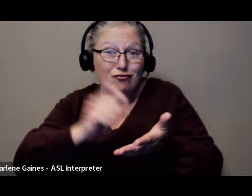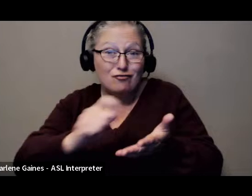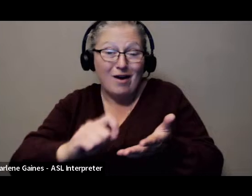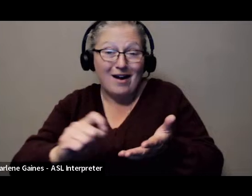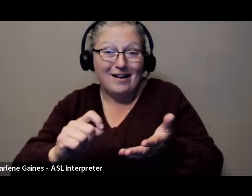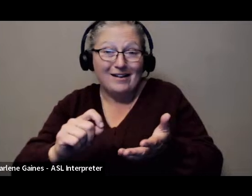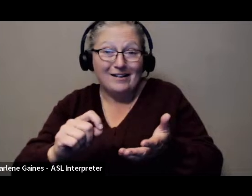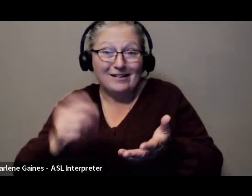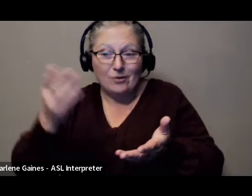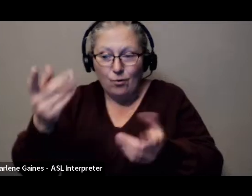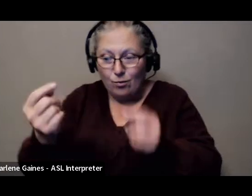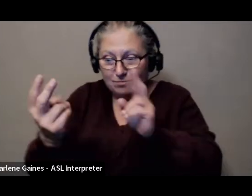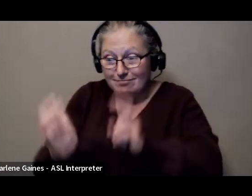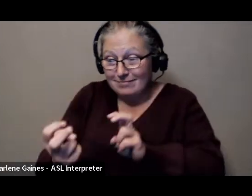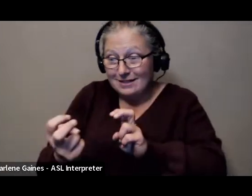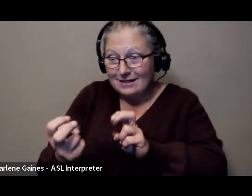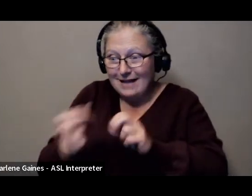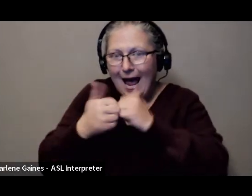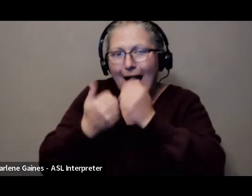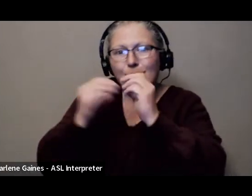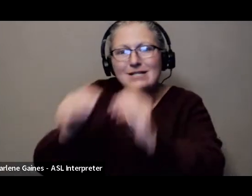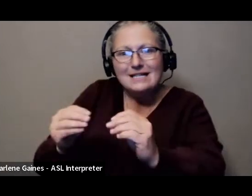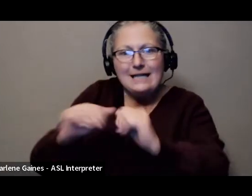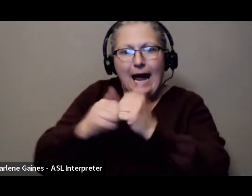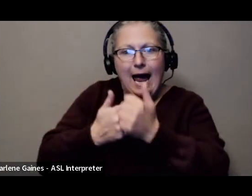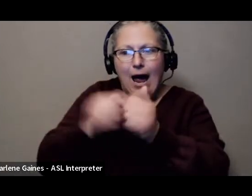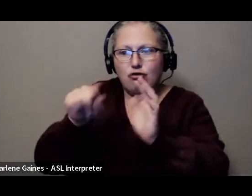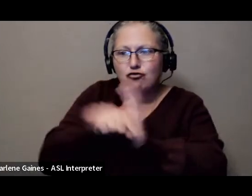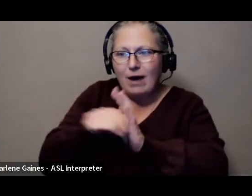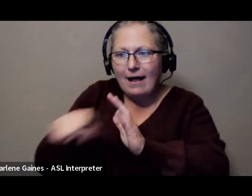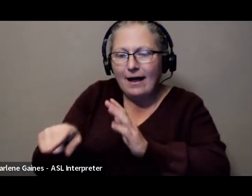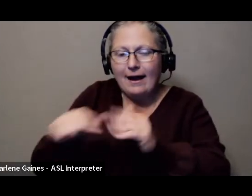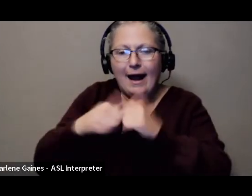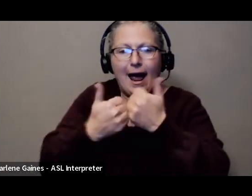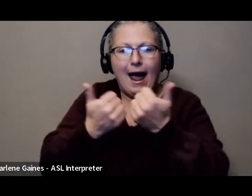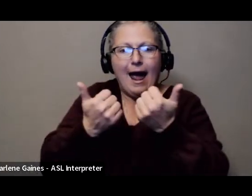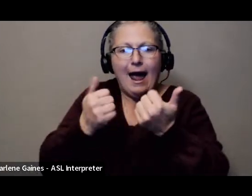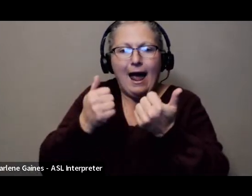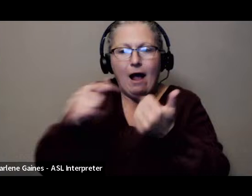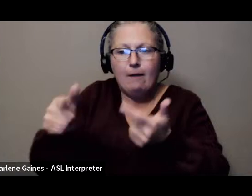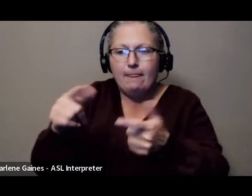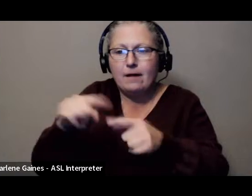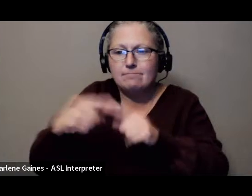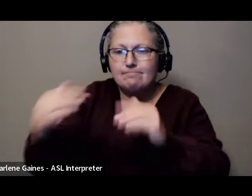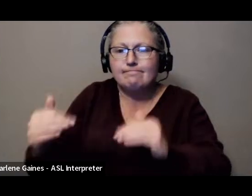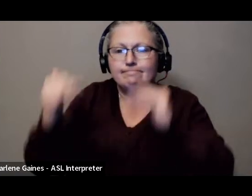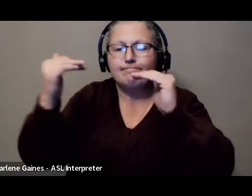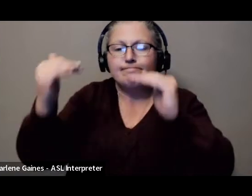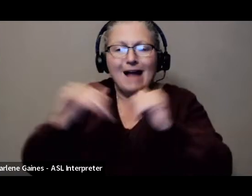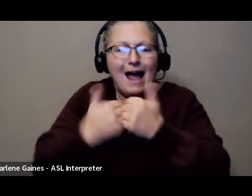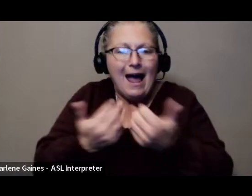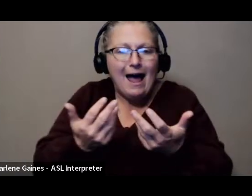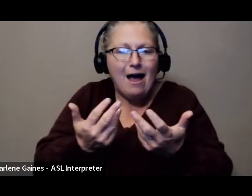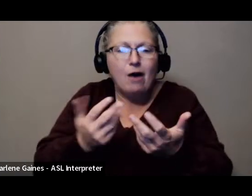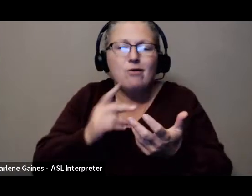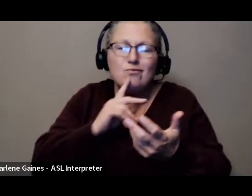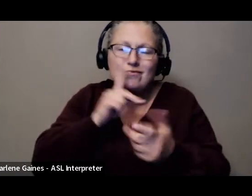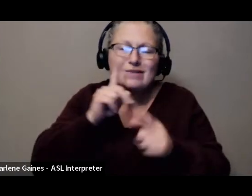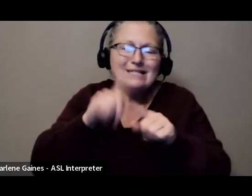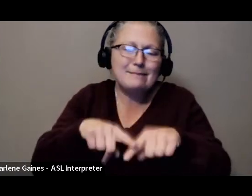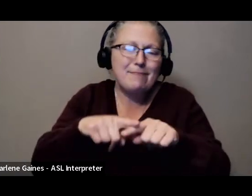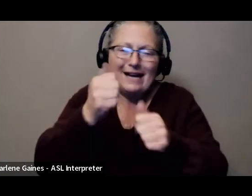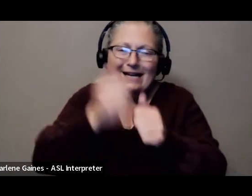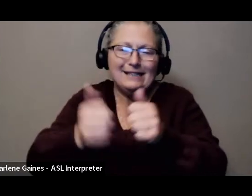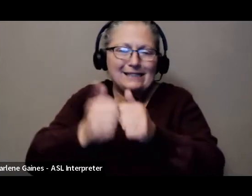you. How do you teach that student? How do you grade that student? How do you get them to the next level? So it really depends on